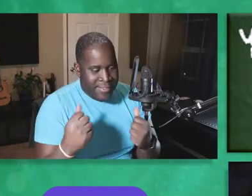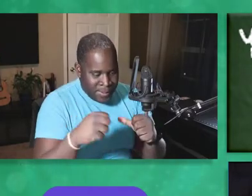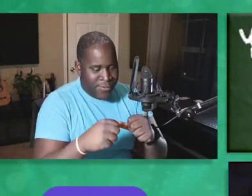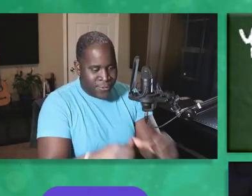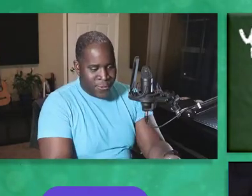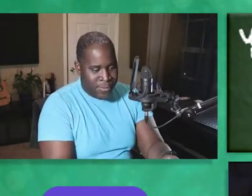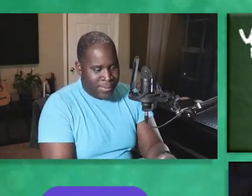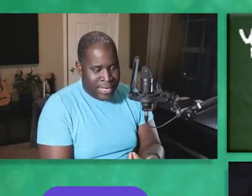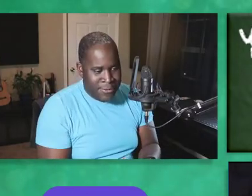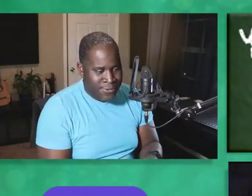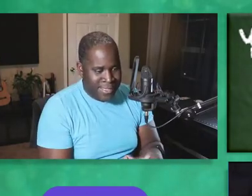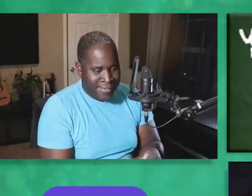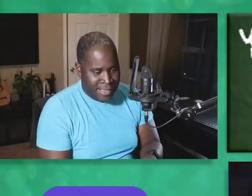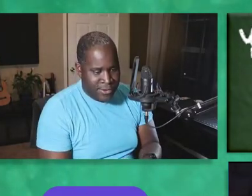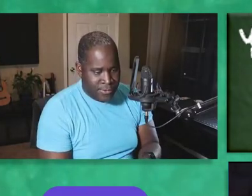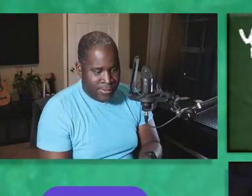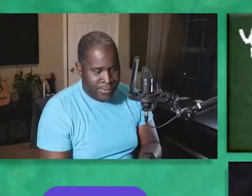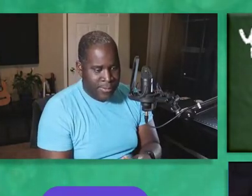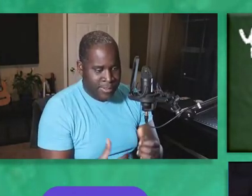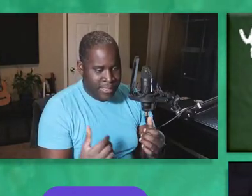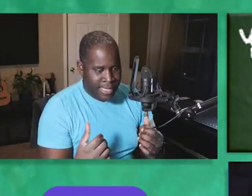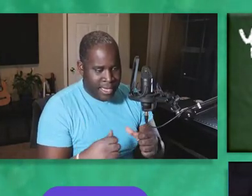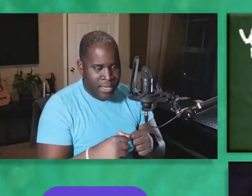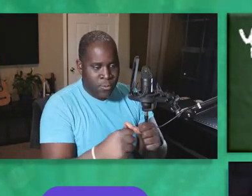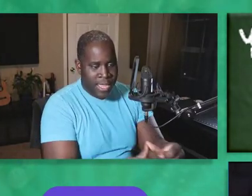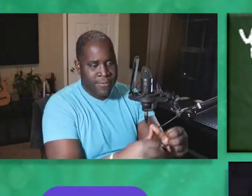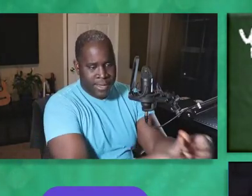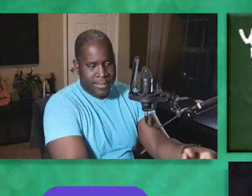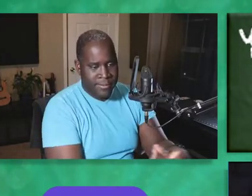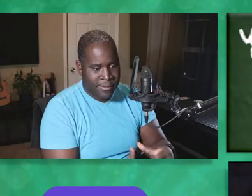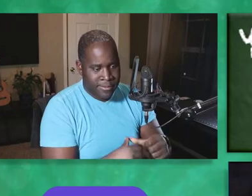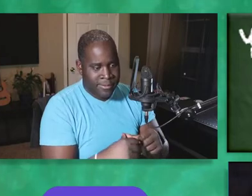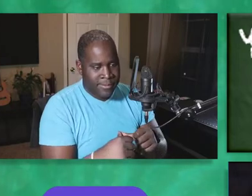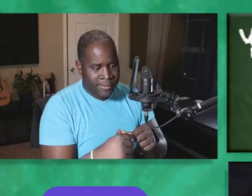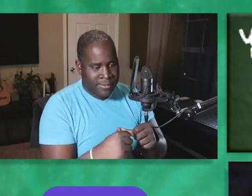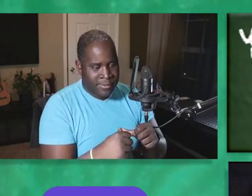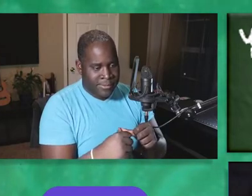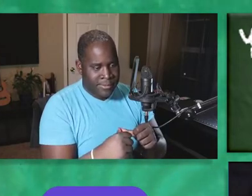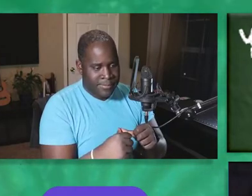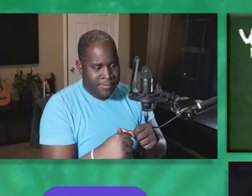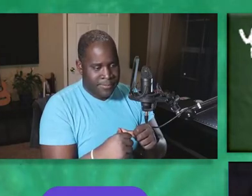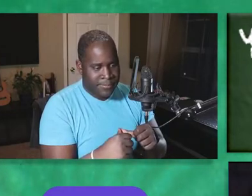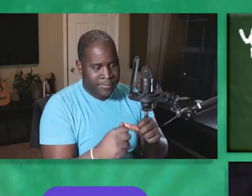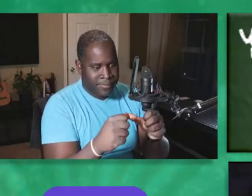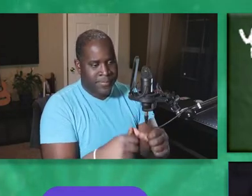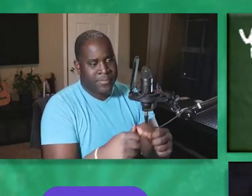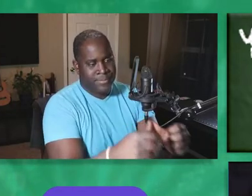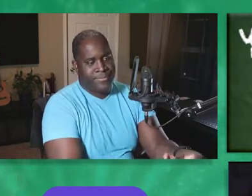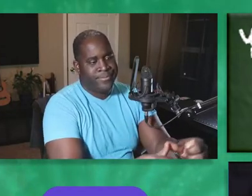Because this means durable, but I know she's not saying durable. Like, unwavering.